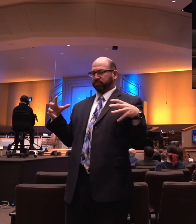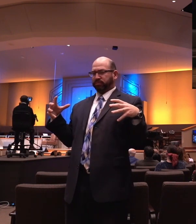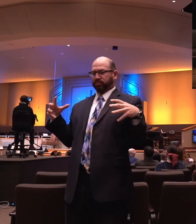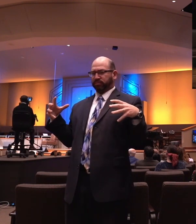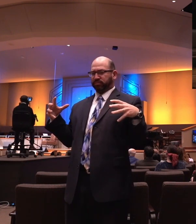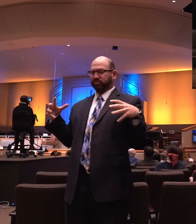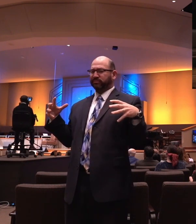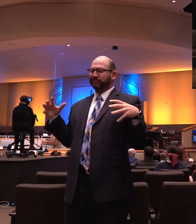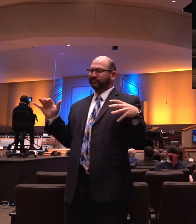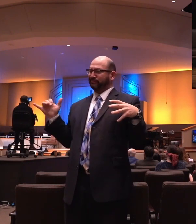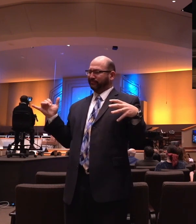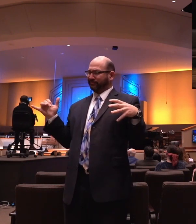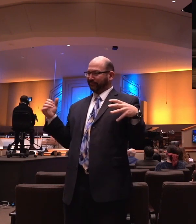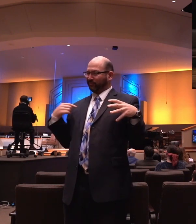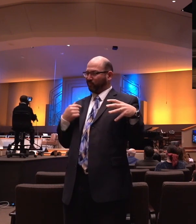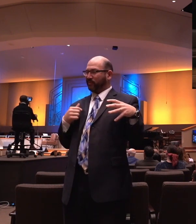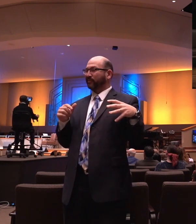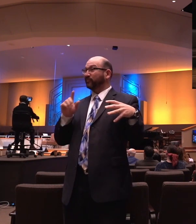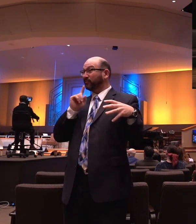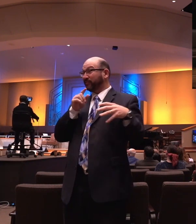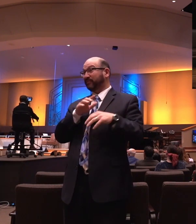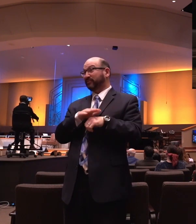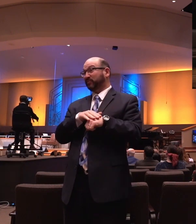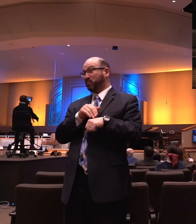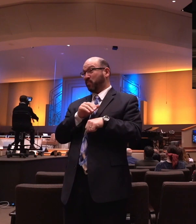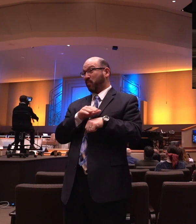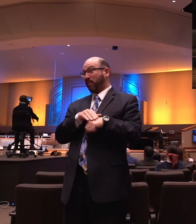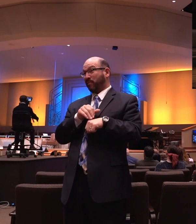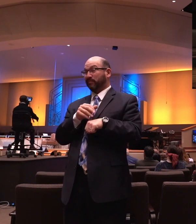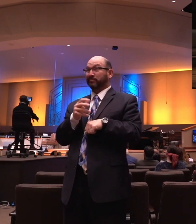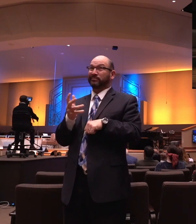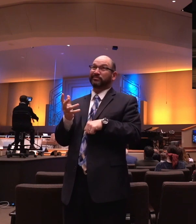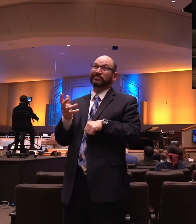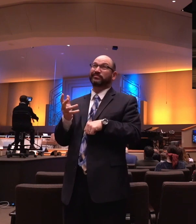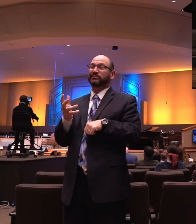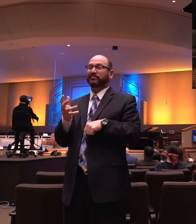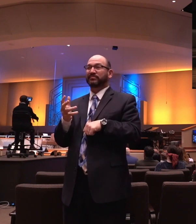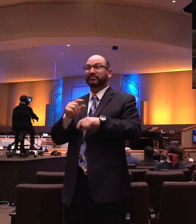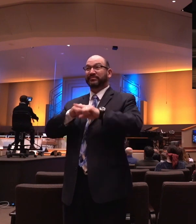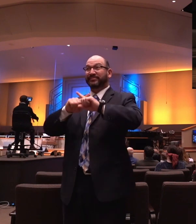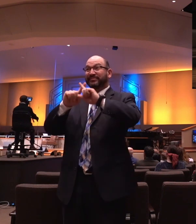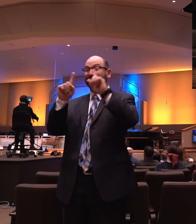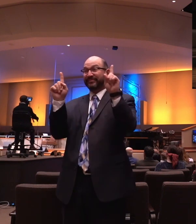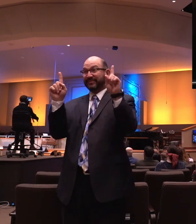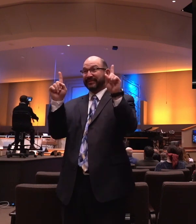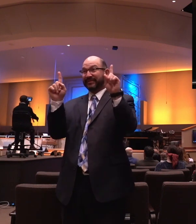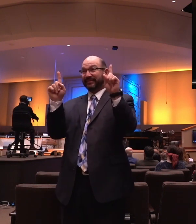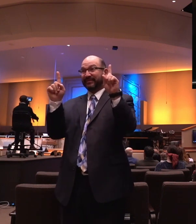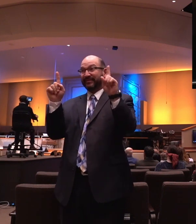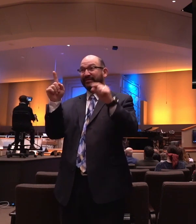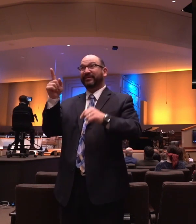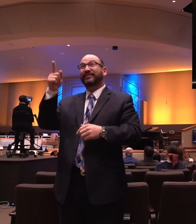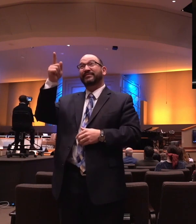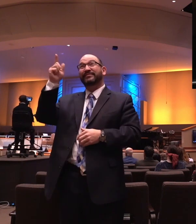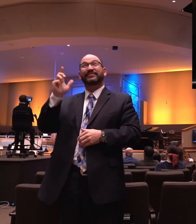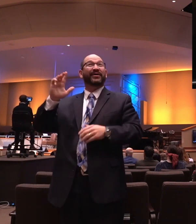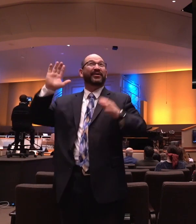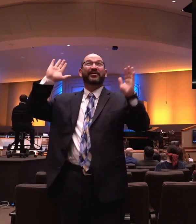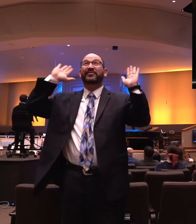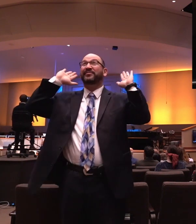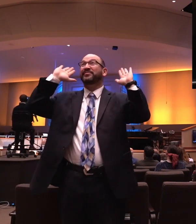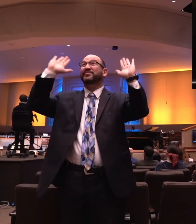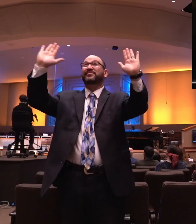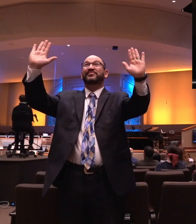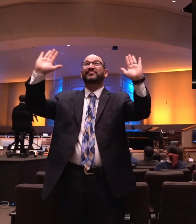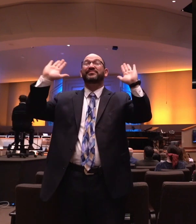spoiled. We just kind of take it for granted, but I have some great news for you. We serve a wonderful God